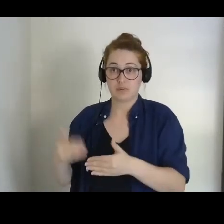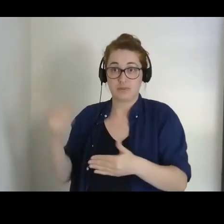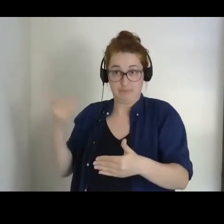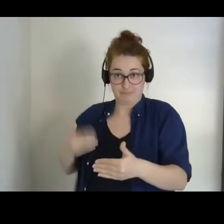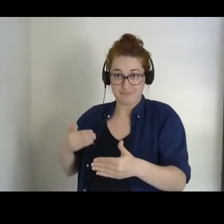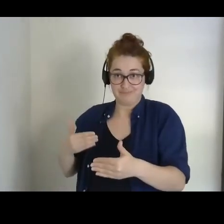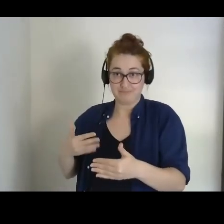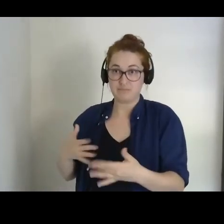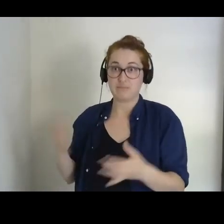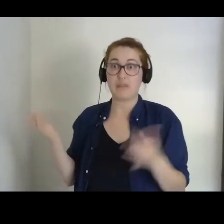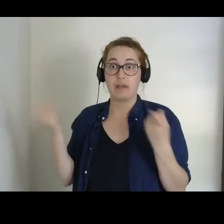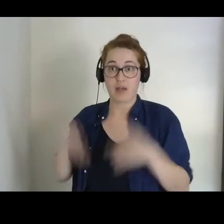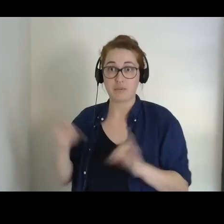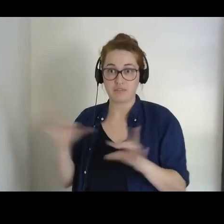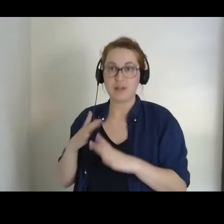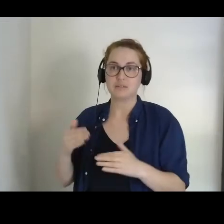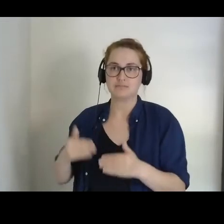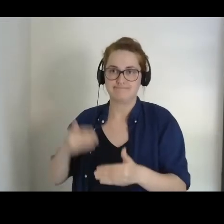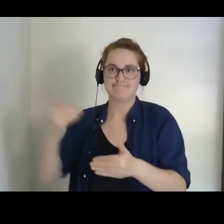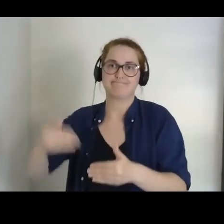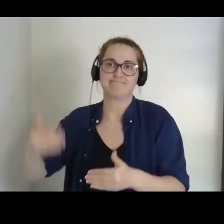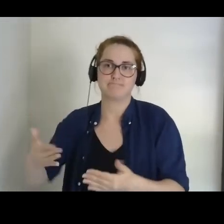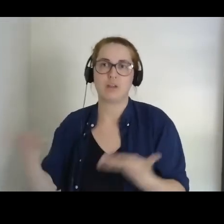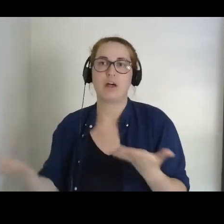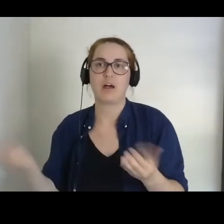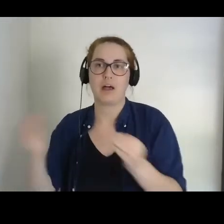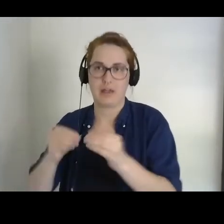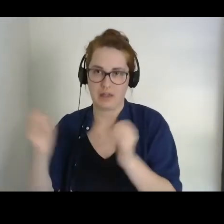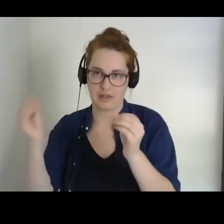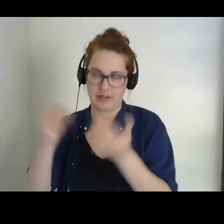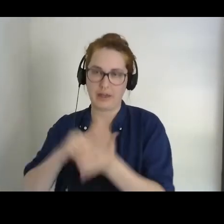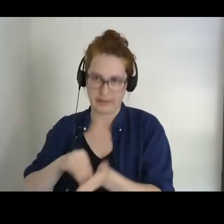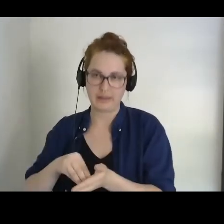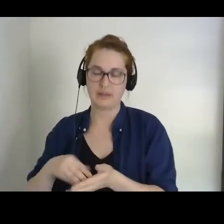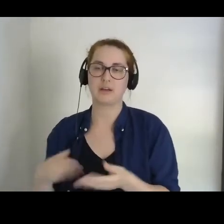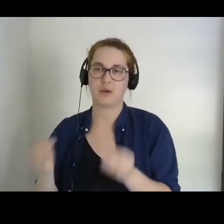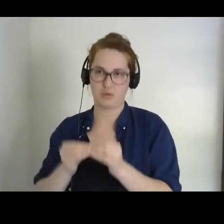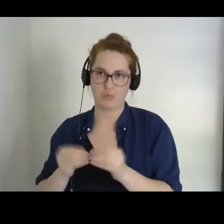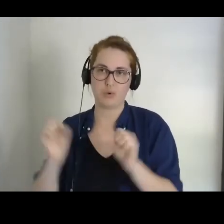victims that we see so often in the justice system.